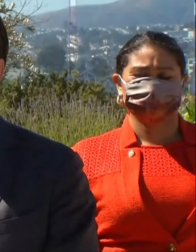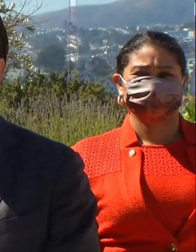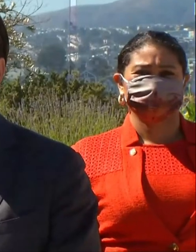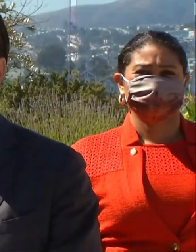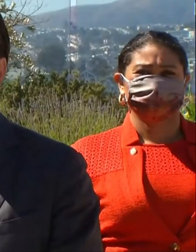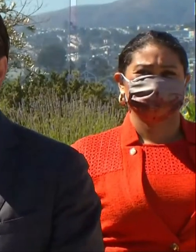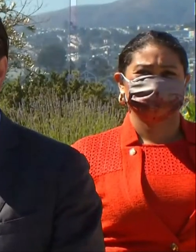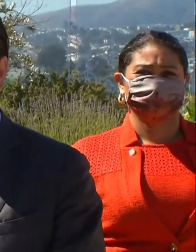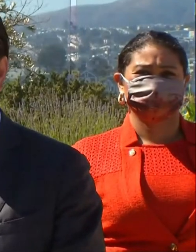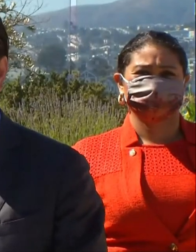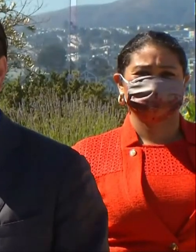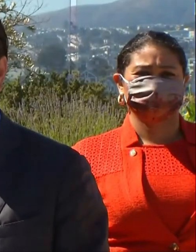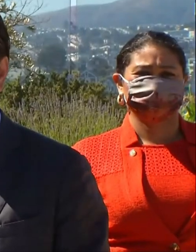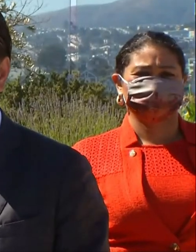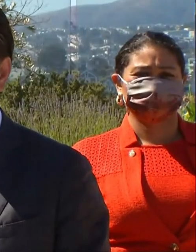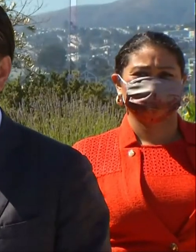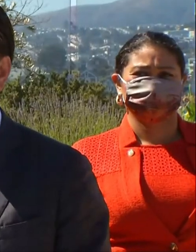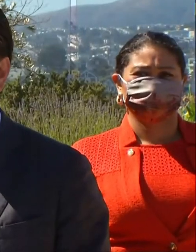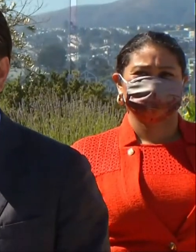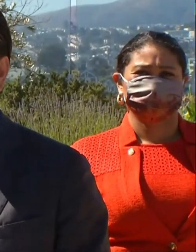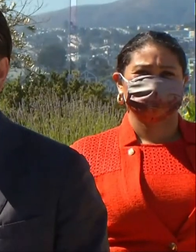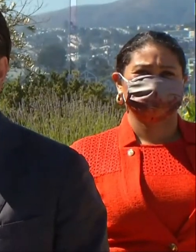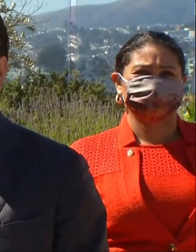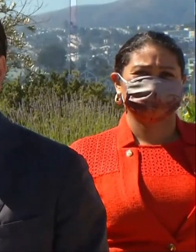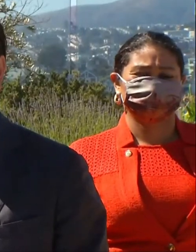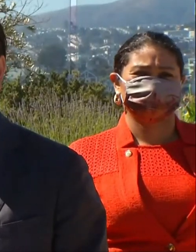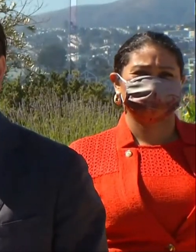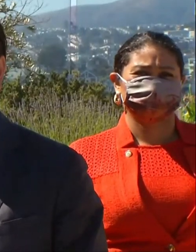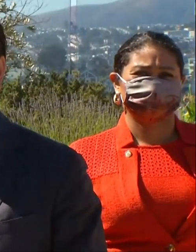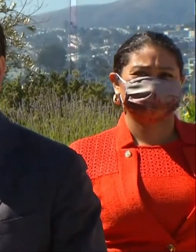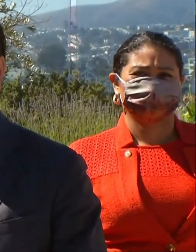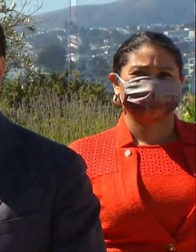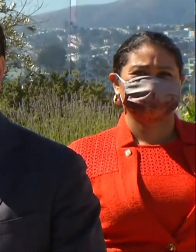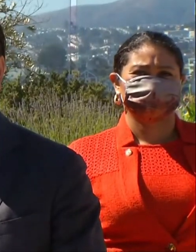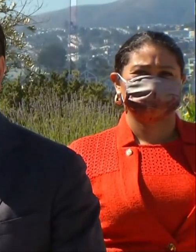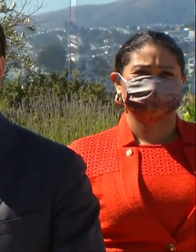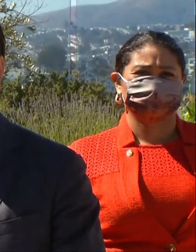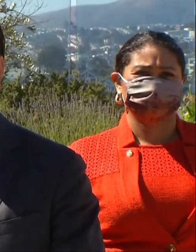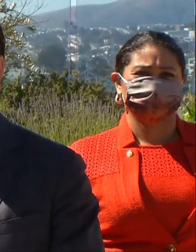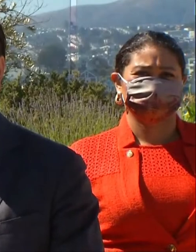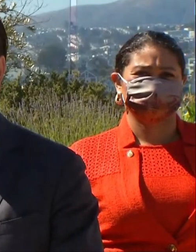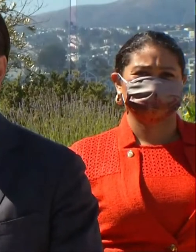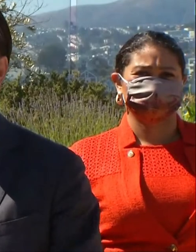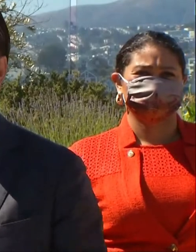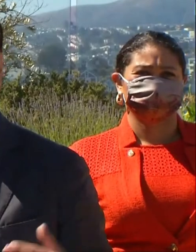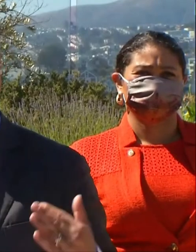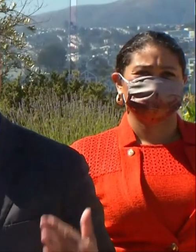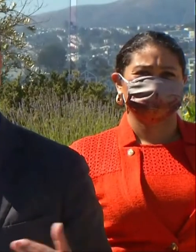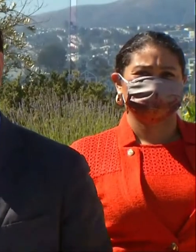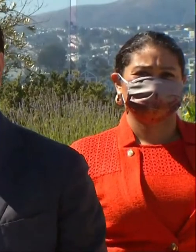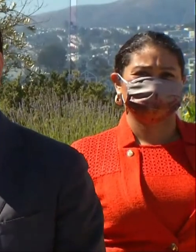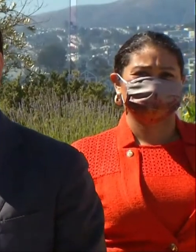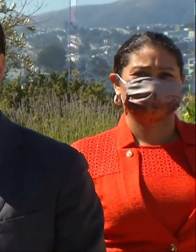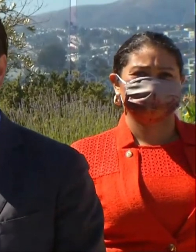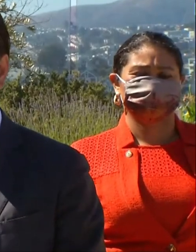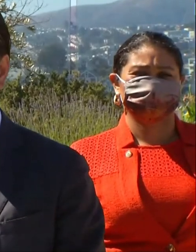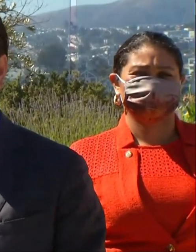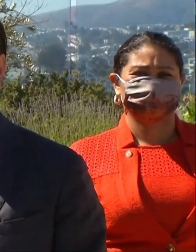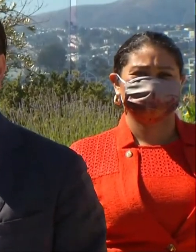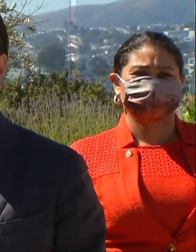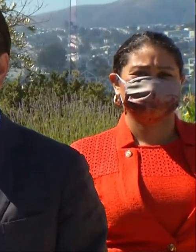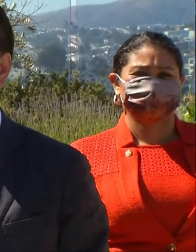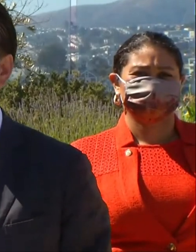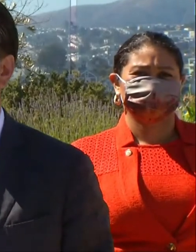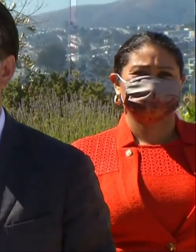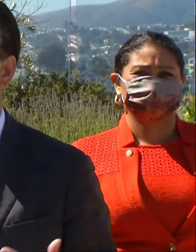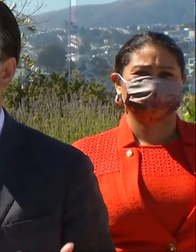Center at Brady Center to prevent gun violence, and Zuckerberg San Francisco General Hospital to announce that the